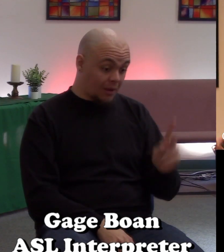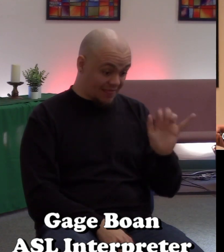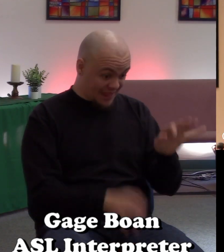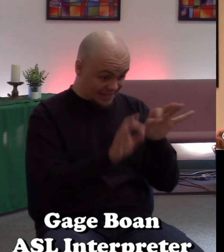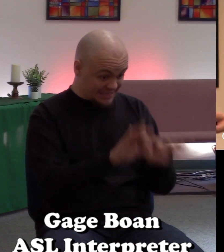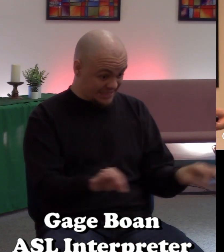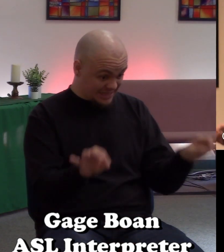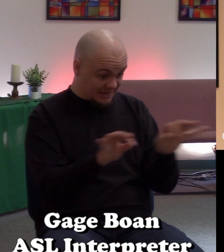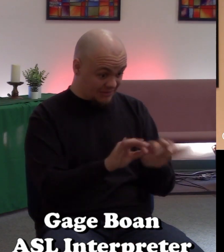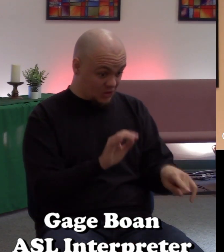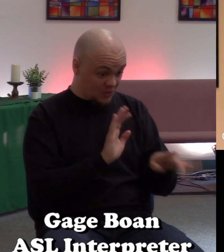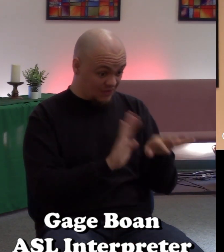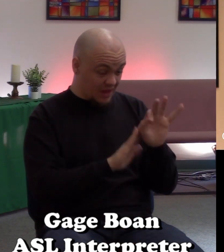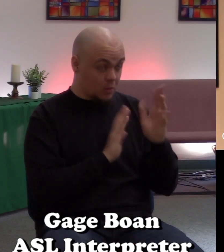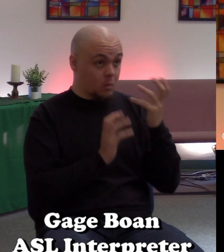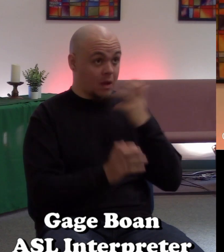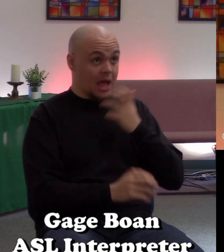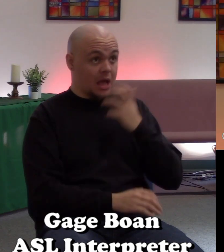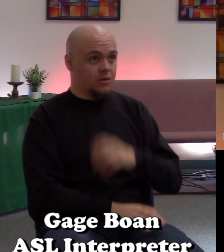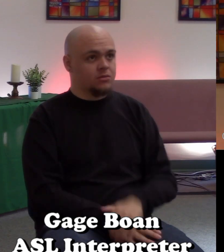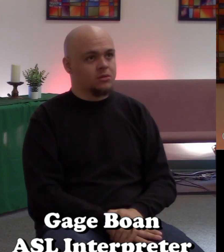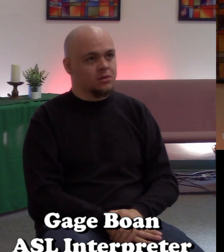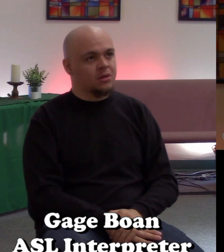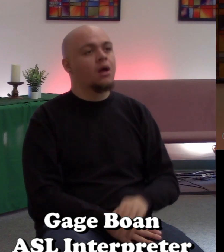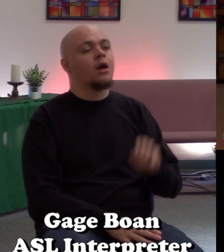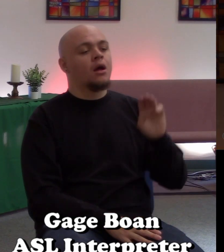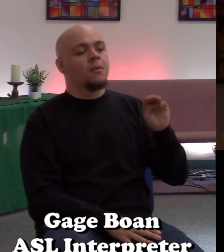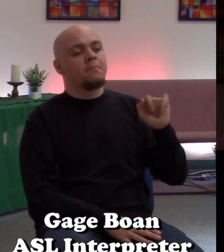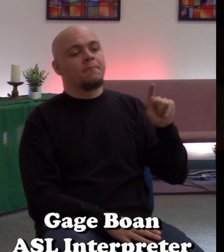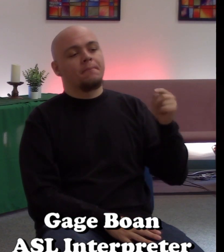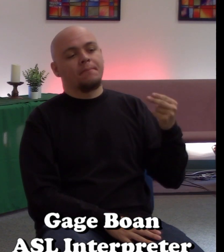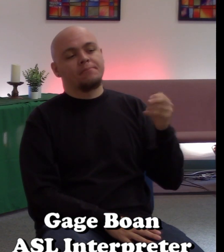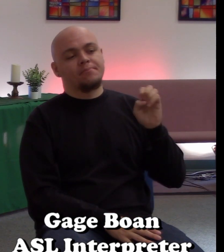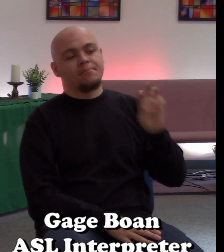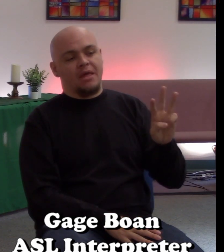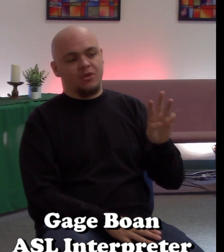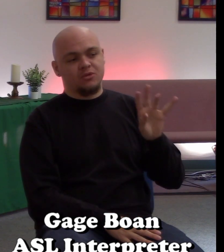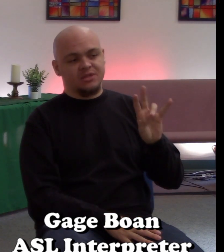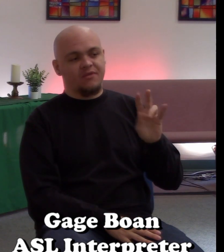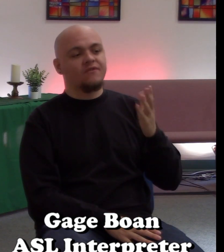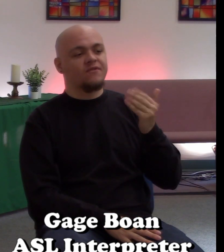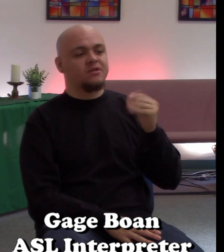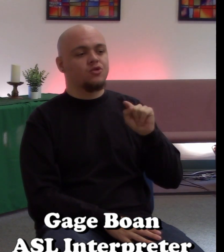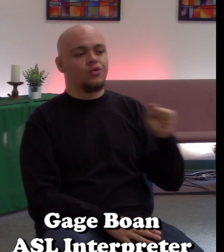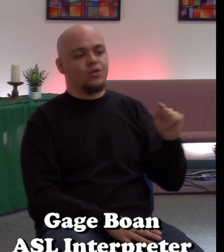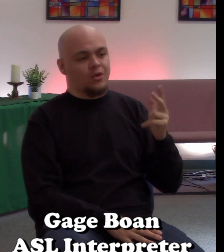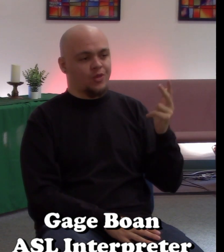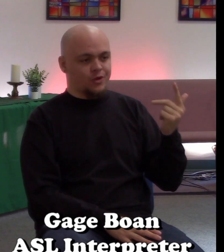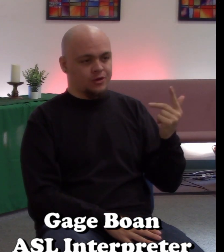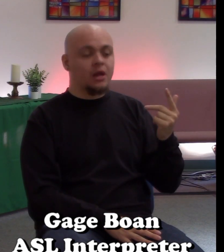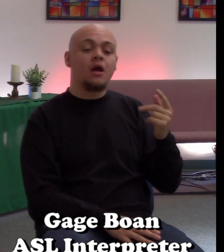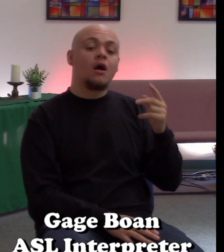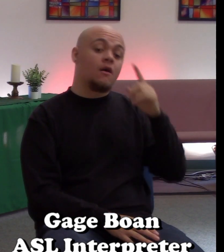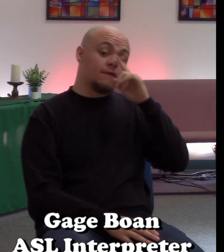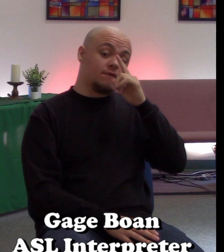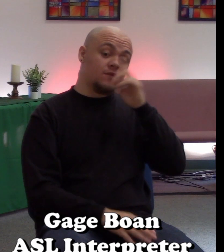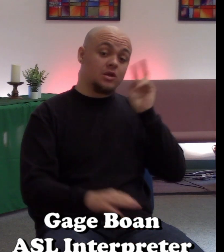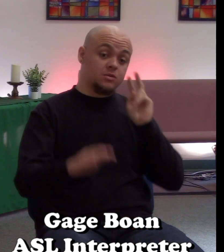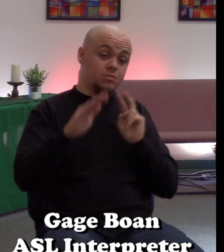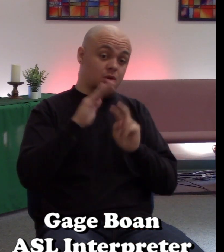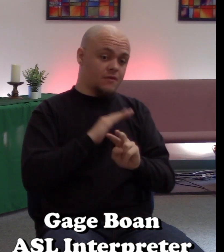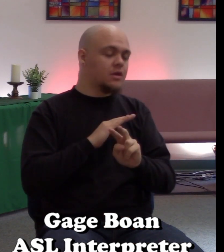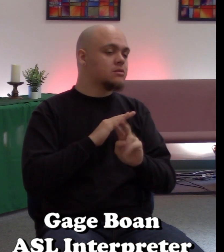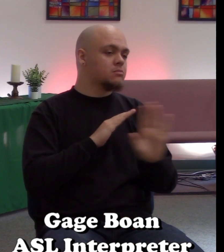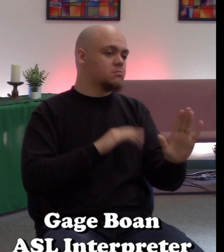Okay, if that's the most significant thing you can find. Matthew 7, verses 15 through 23.